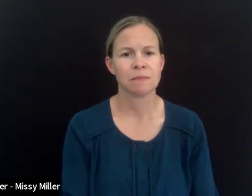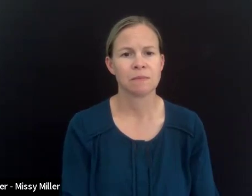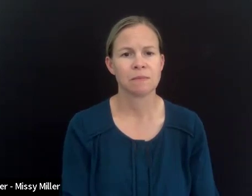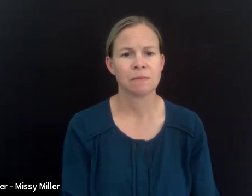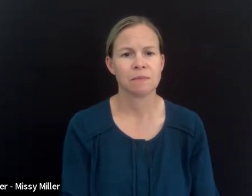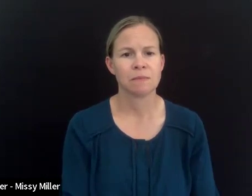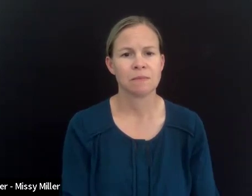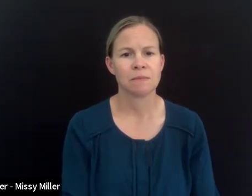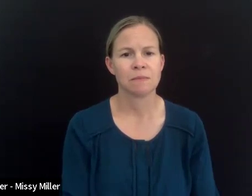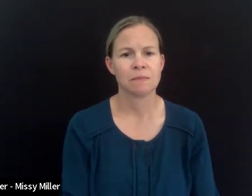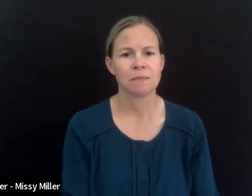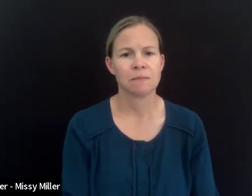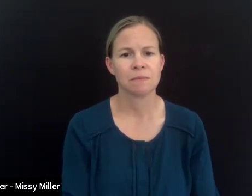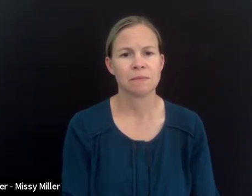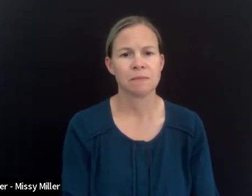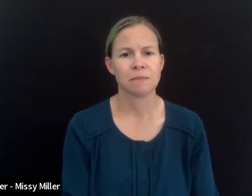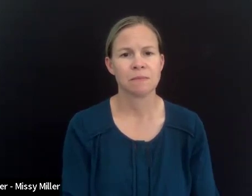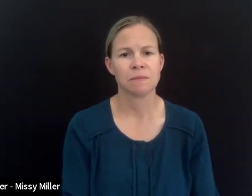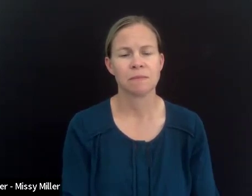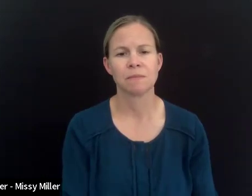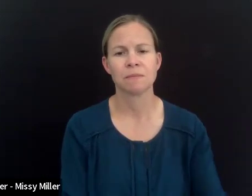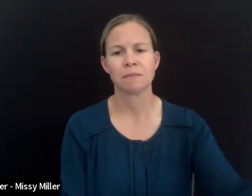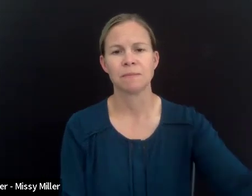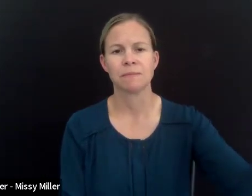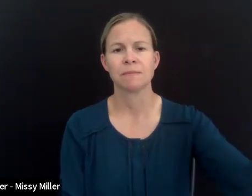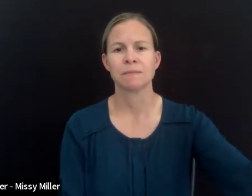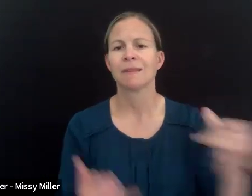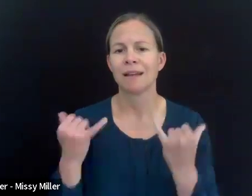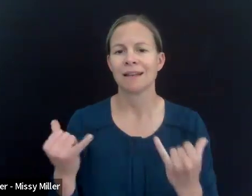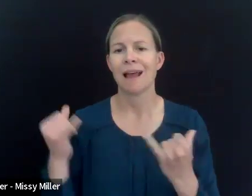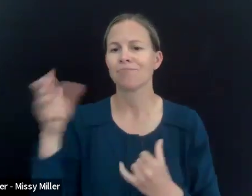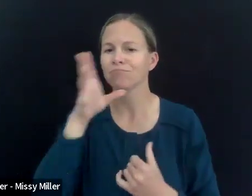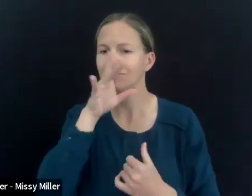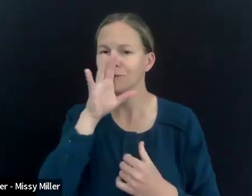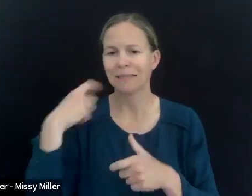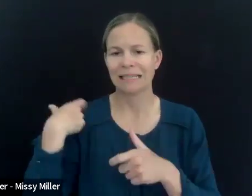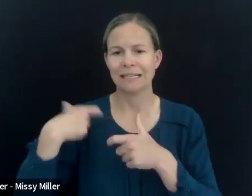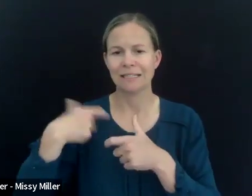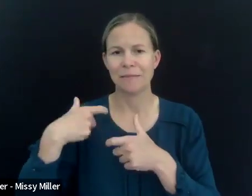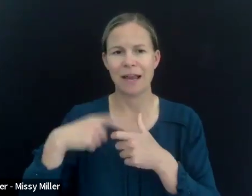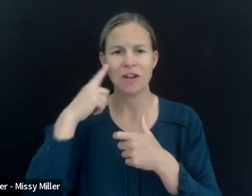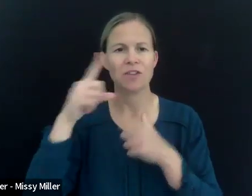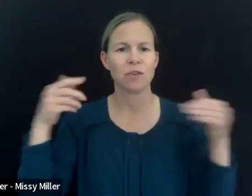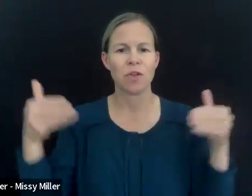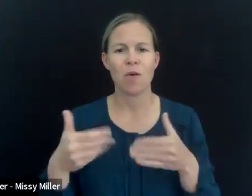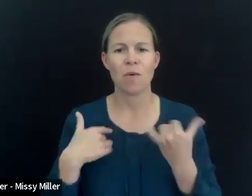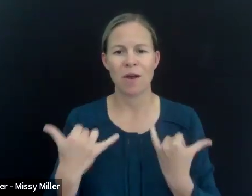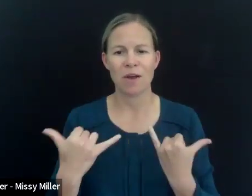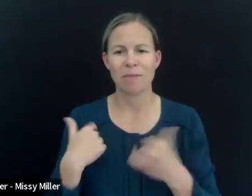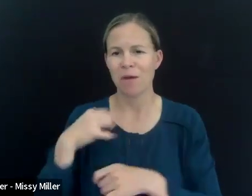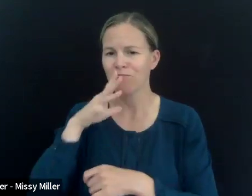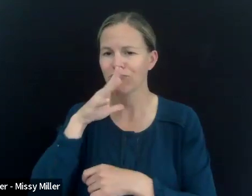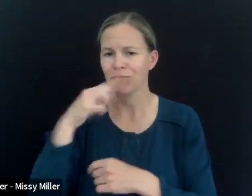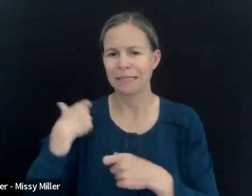tiene 3 puntitos y escoge el idioma español y también puede hacerlo en tu móvil, en tu